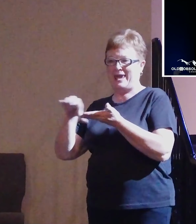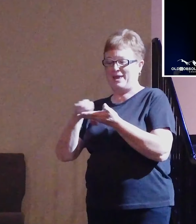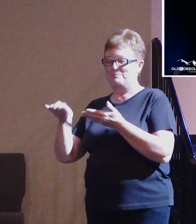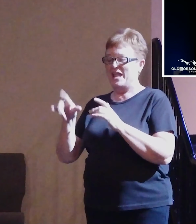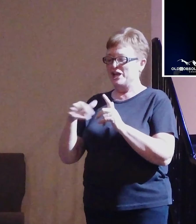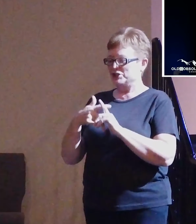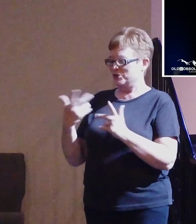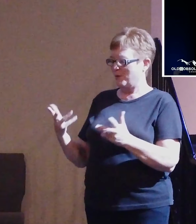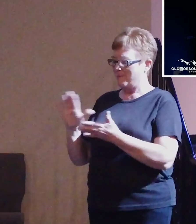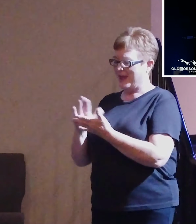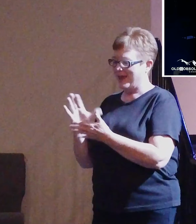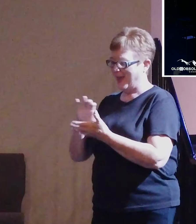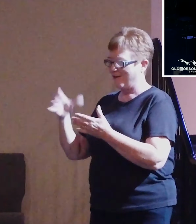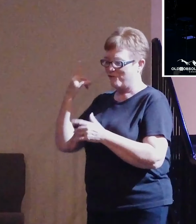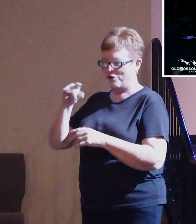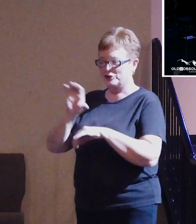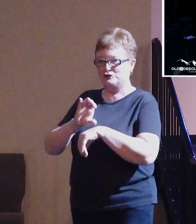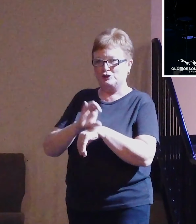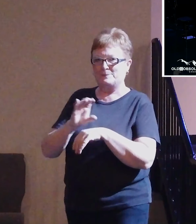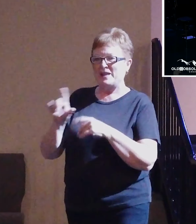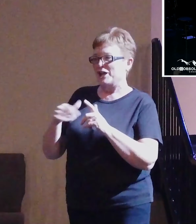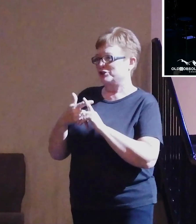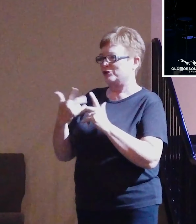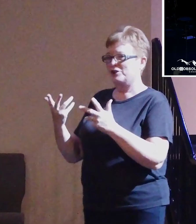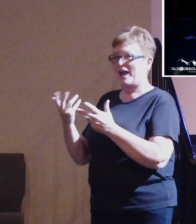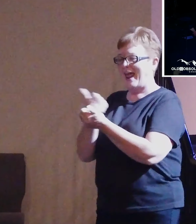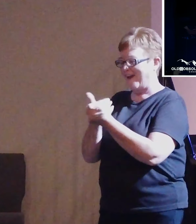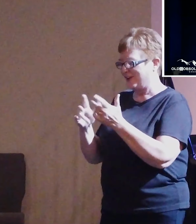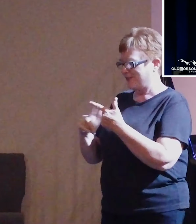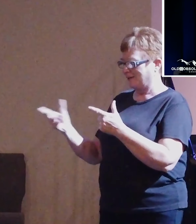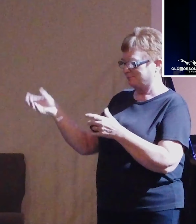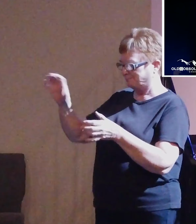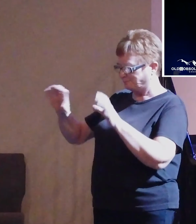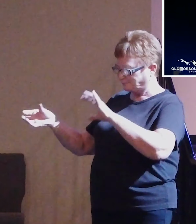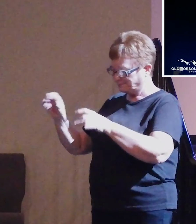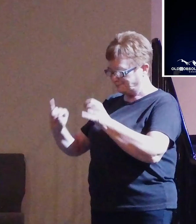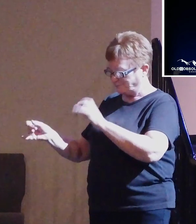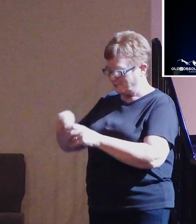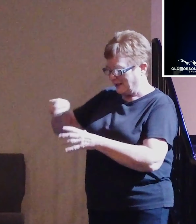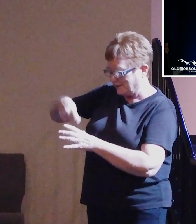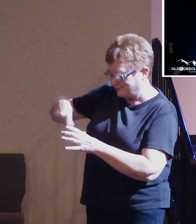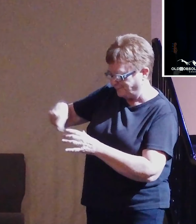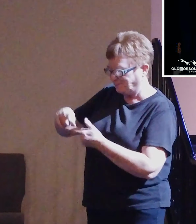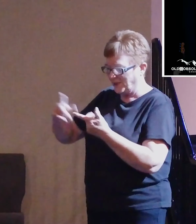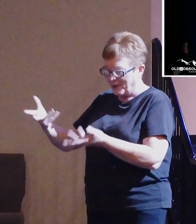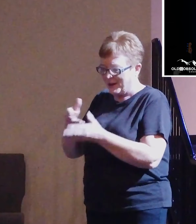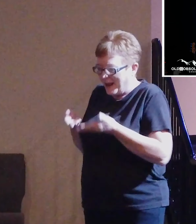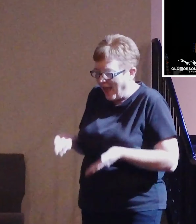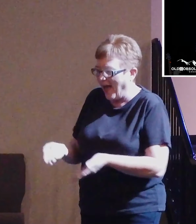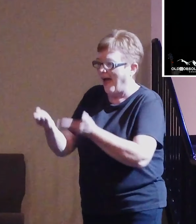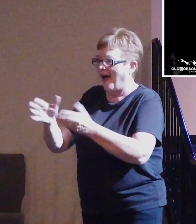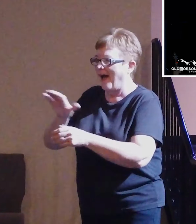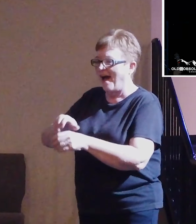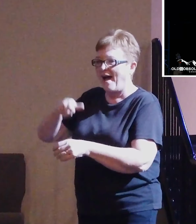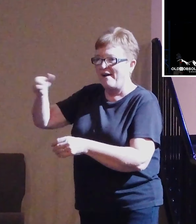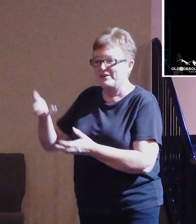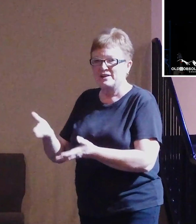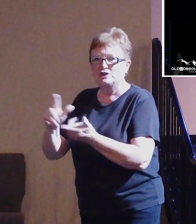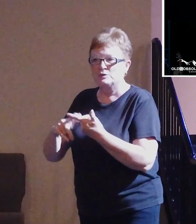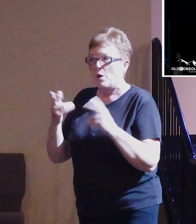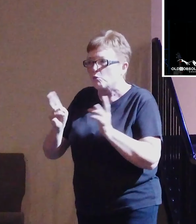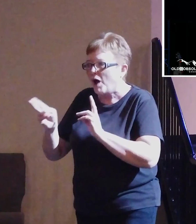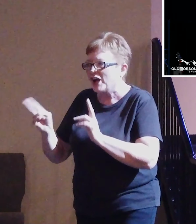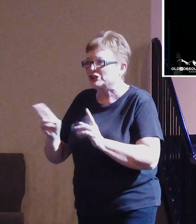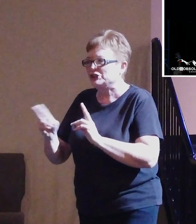with the crowd. So she got her ingredients. She whipped up this cake batter. She put it in the oven. You know, she was kind of in a rush